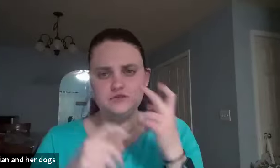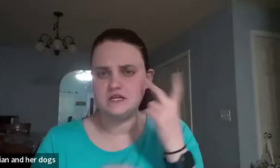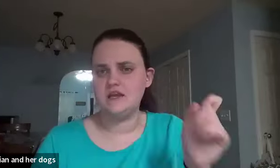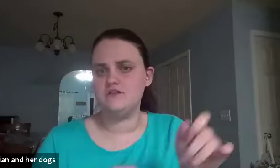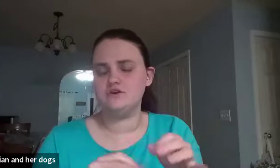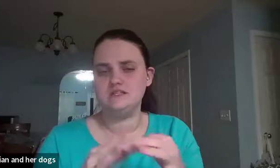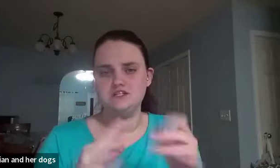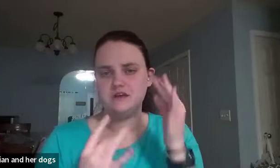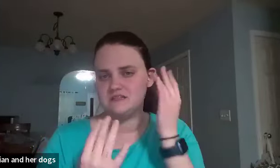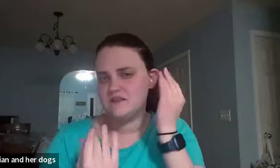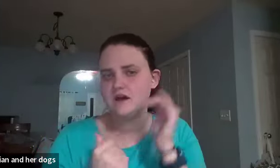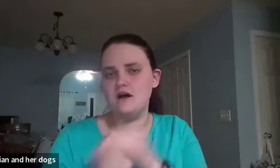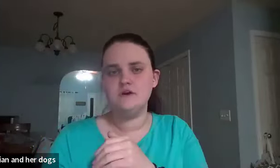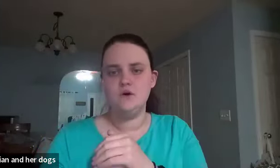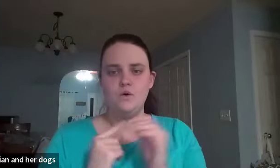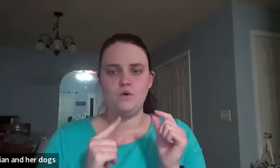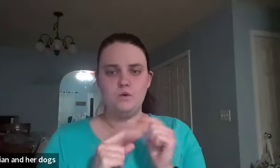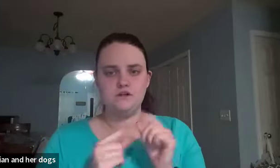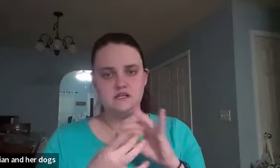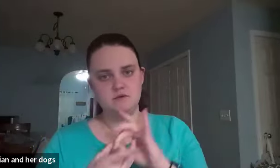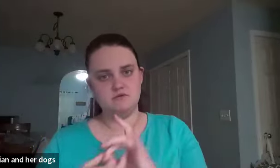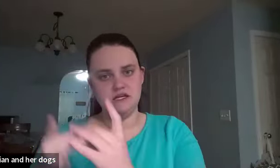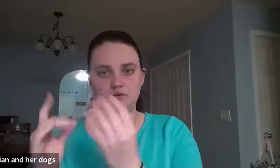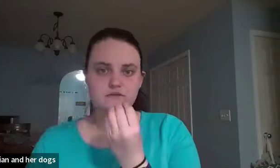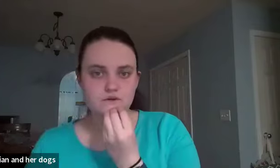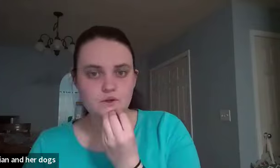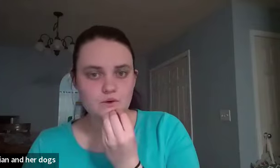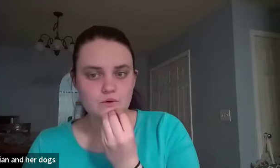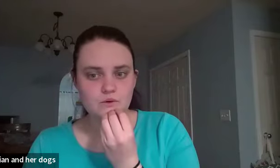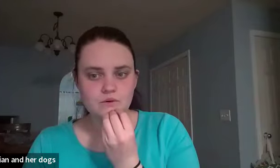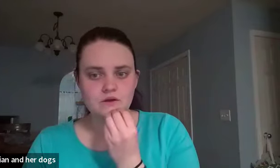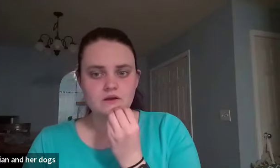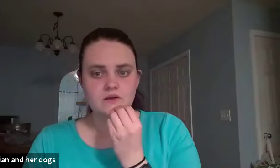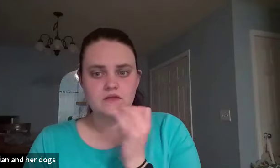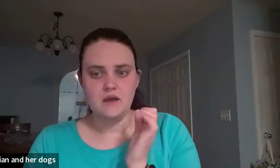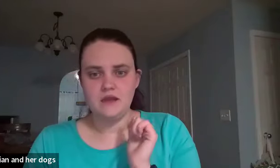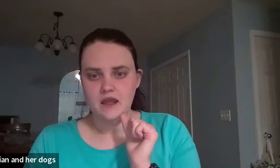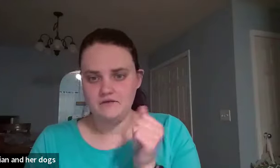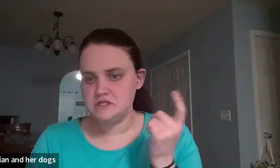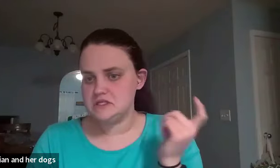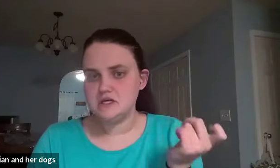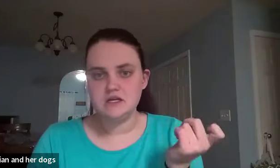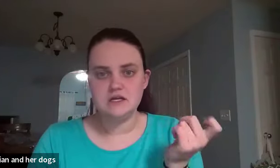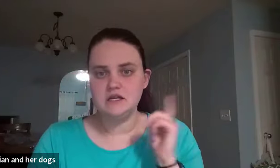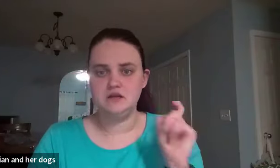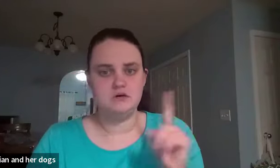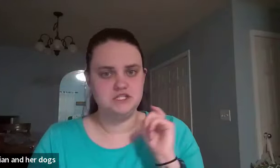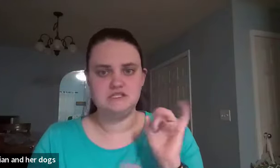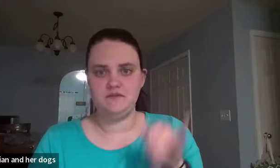if there's any other sentences you guys can think of or words that could be related with food that we haven't done. Any questions like